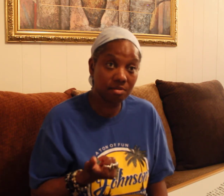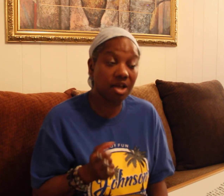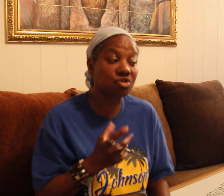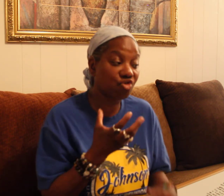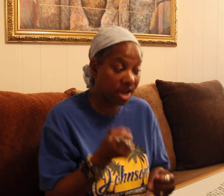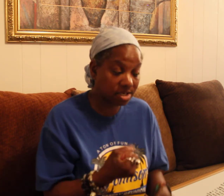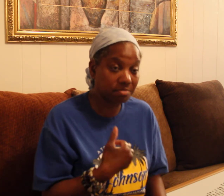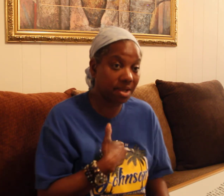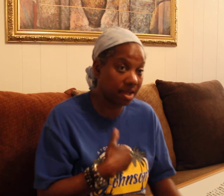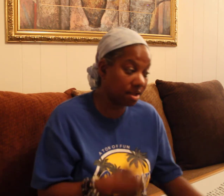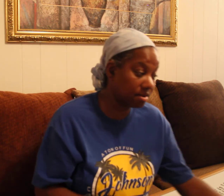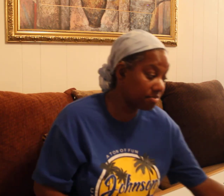Because trust me,